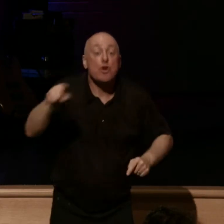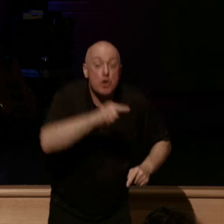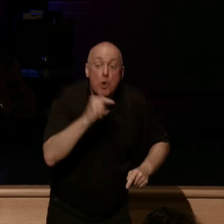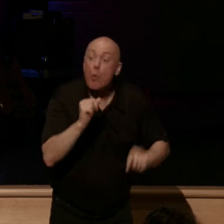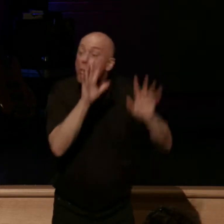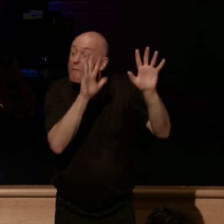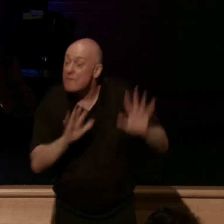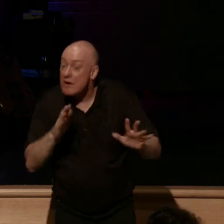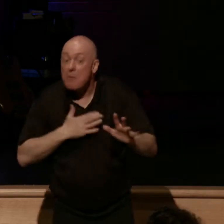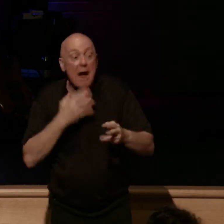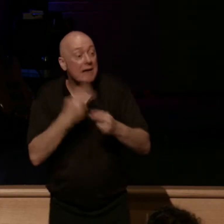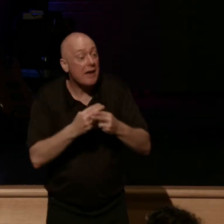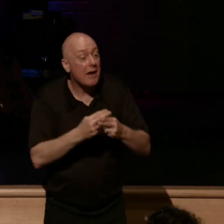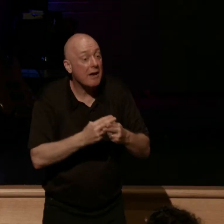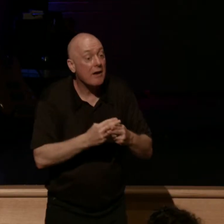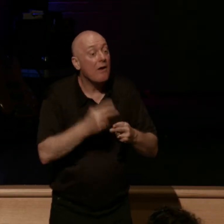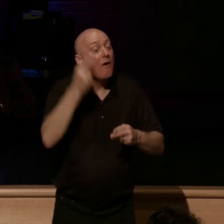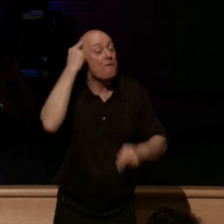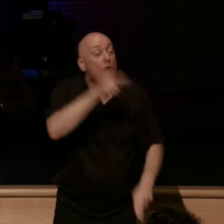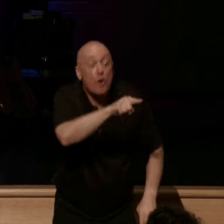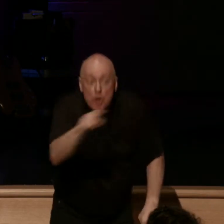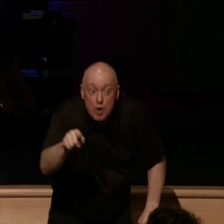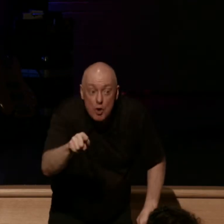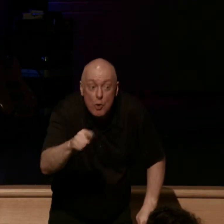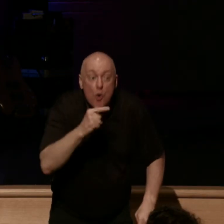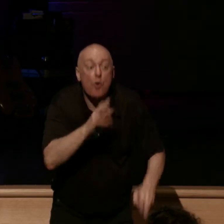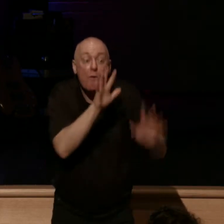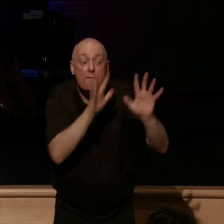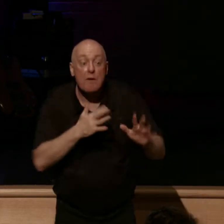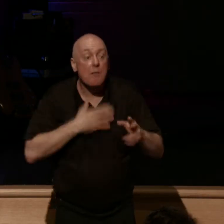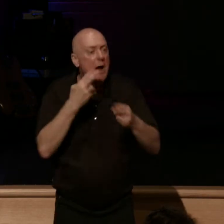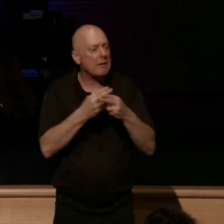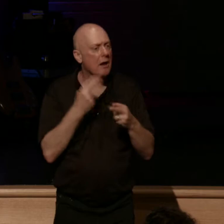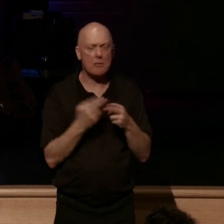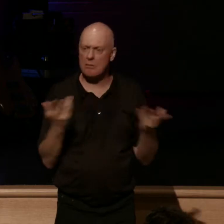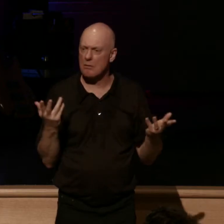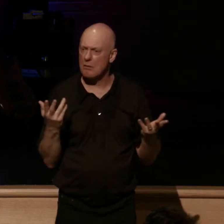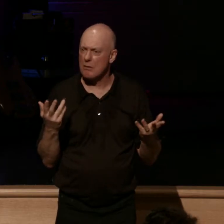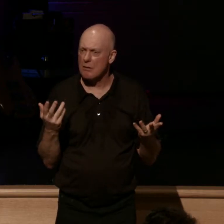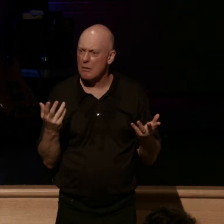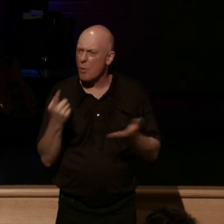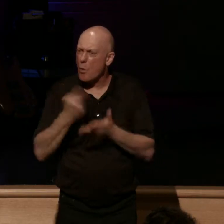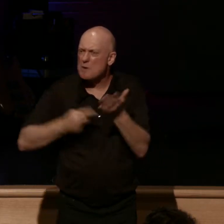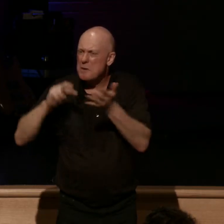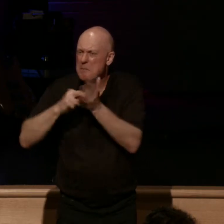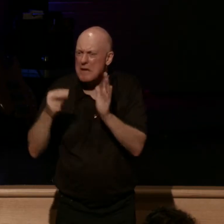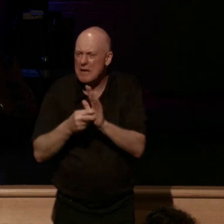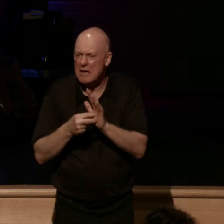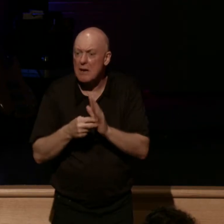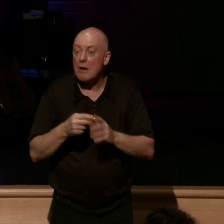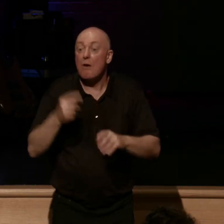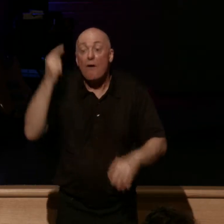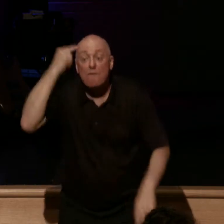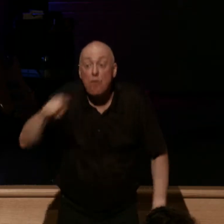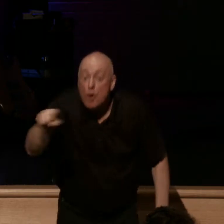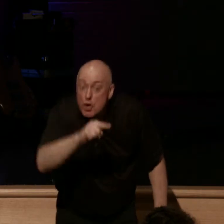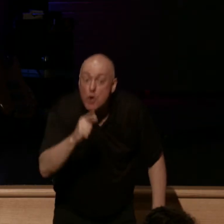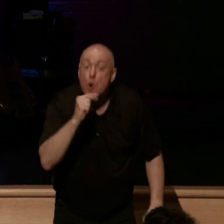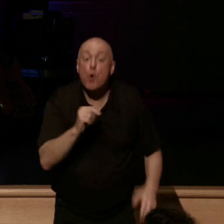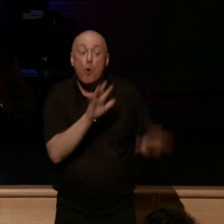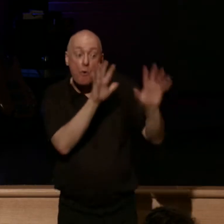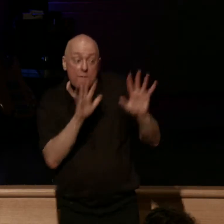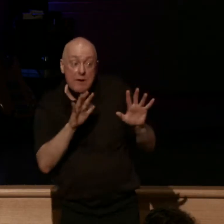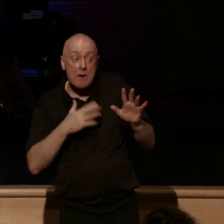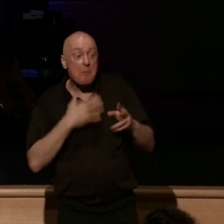my name, for you who fear my name." Now, what is that statement really? When the Lord says, "But for you who fear my name,"